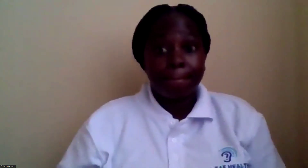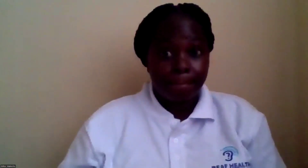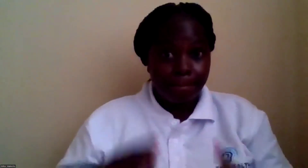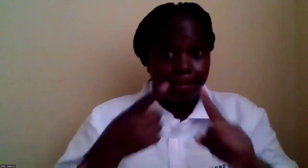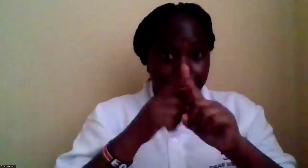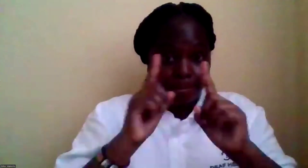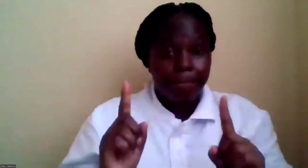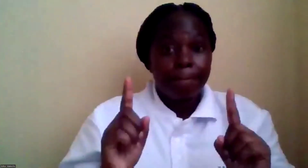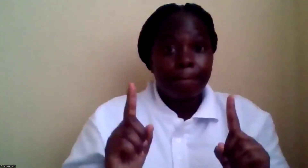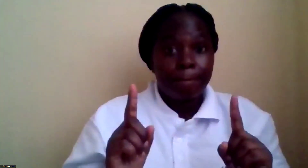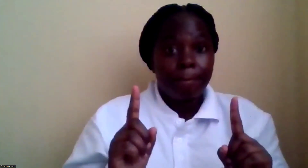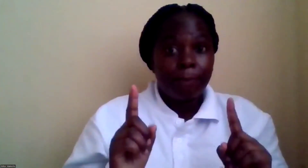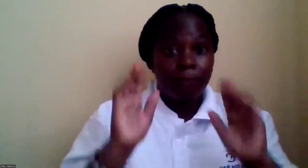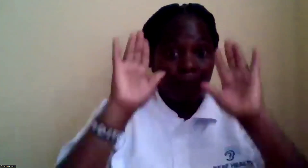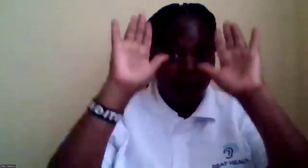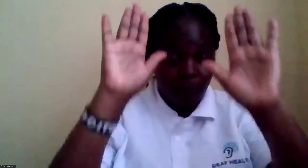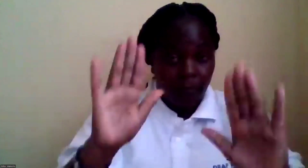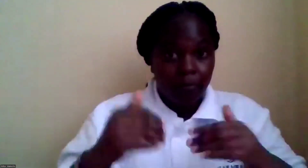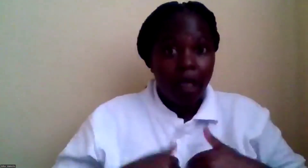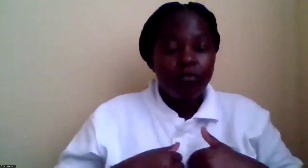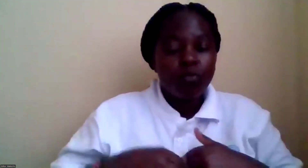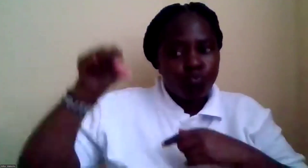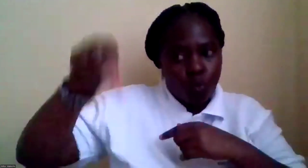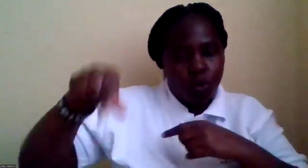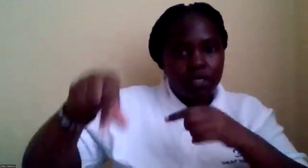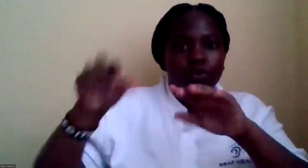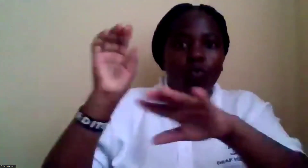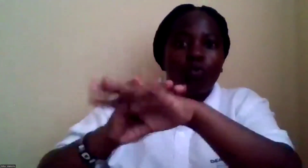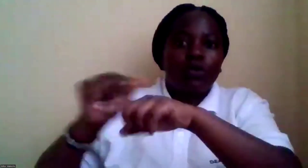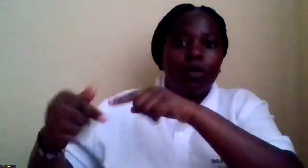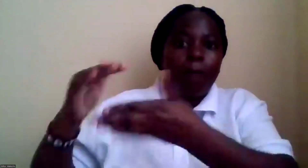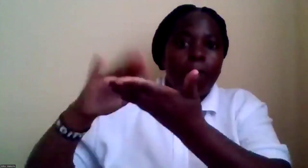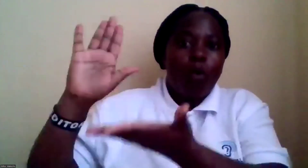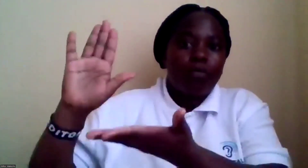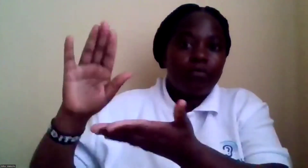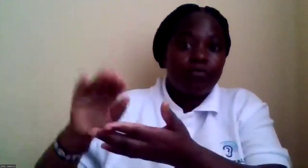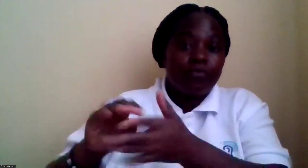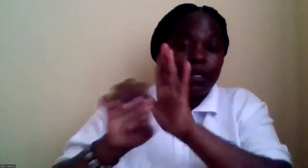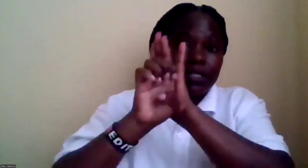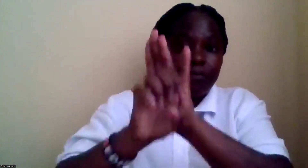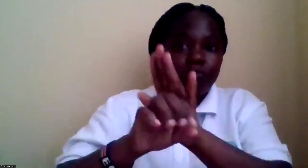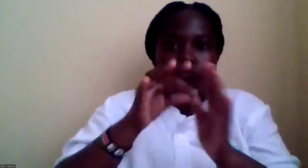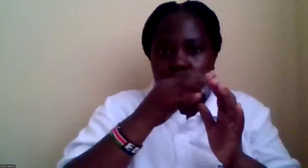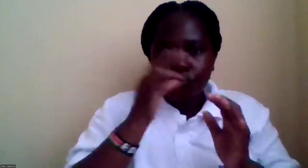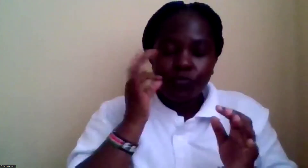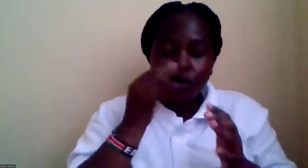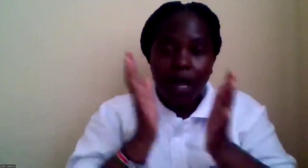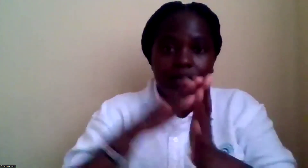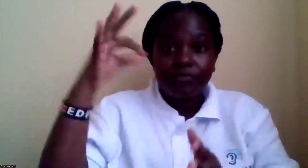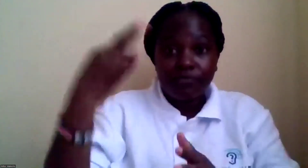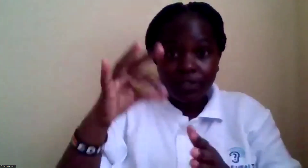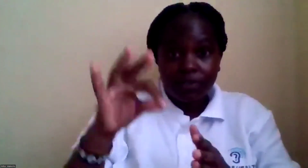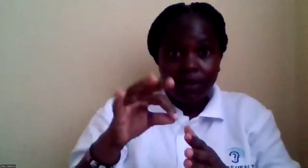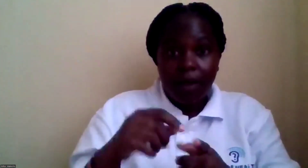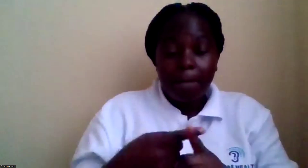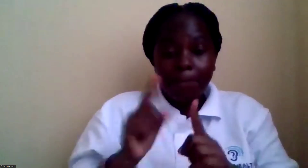to take the higher quality sugars more, so like what is present in fruits and vegetables, and you want to take less of